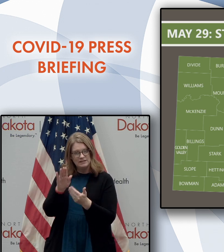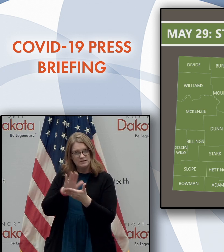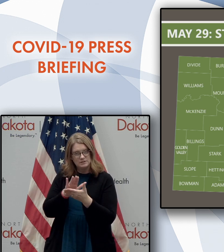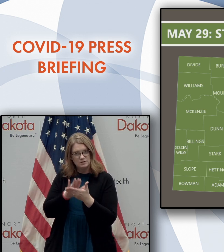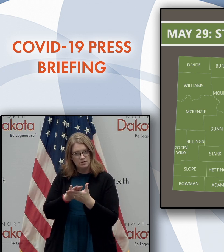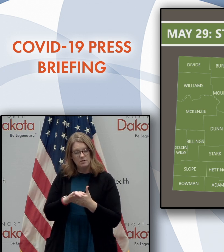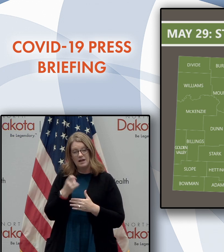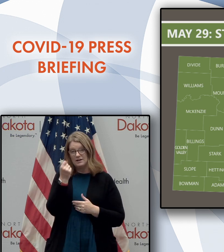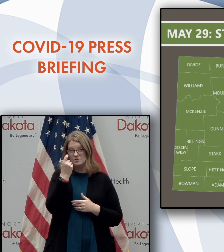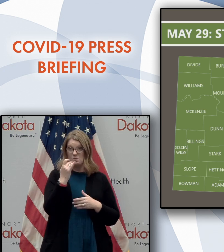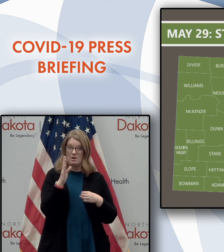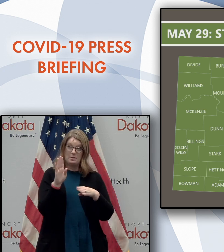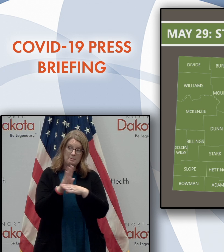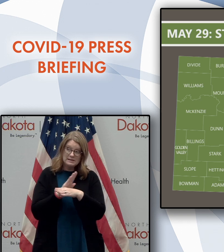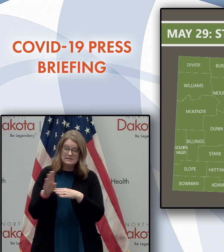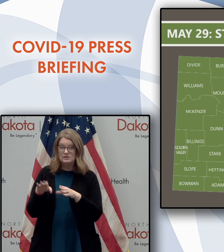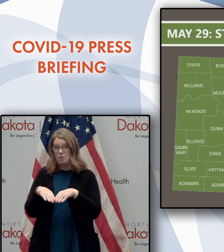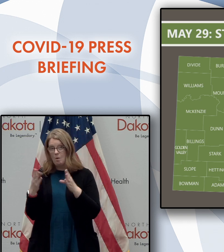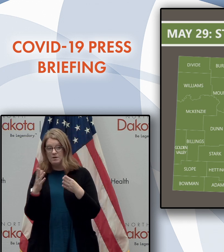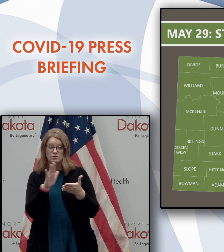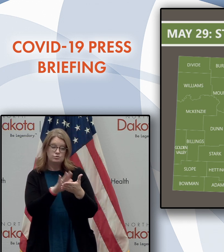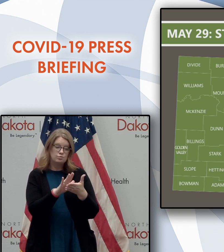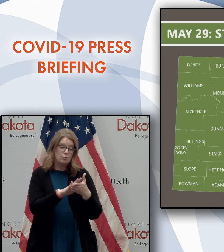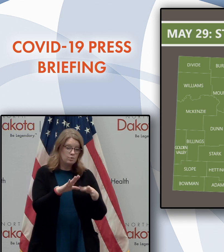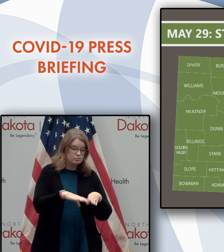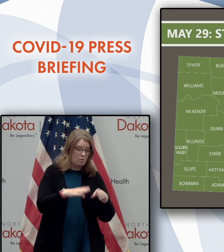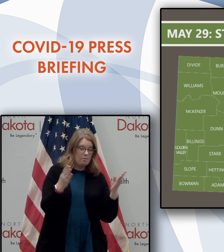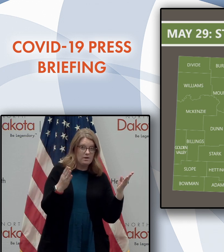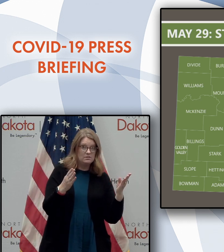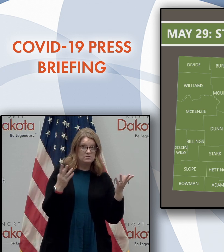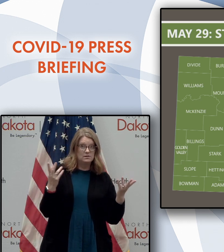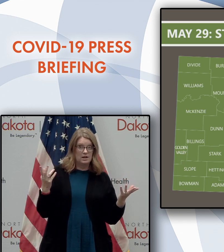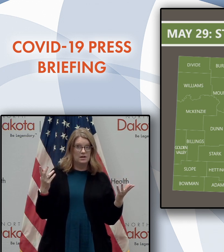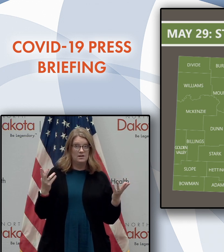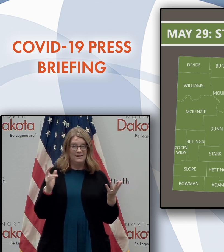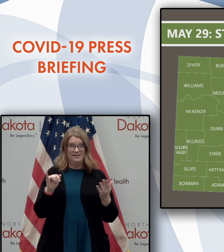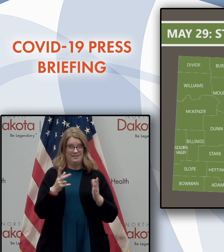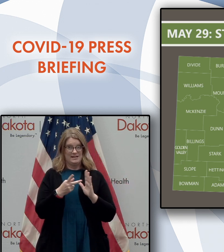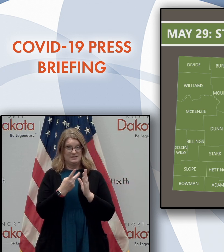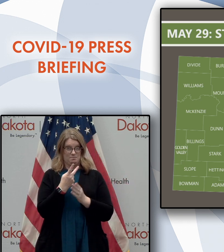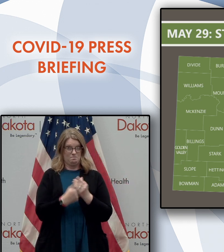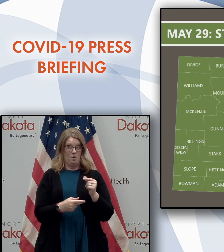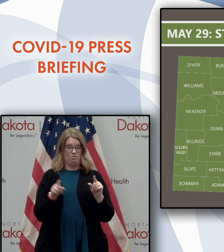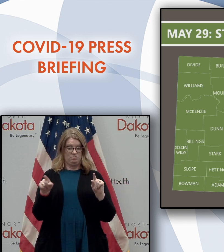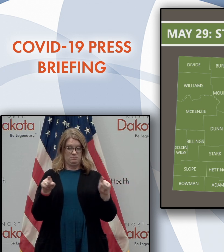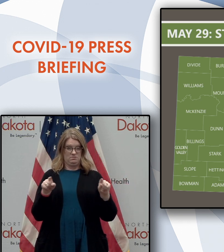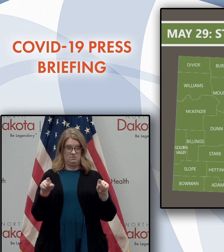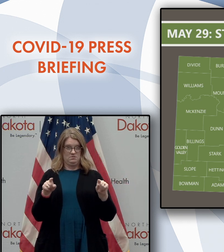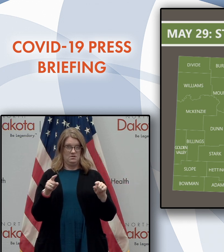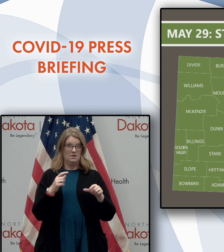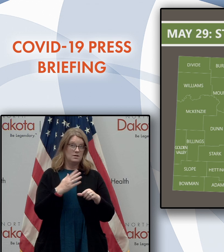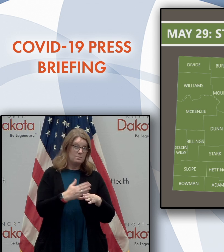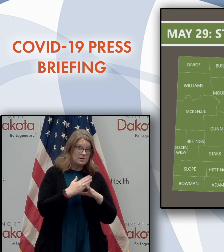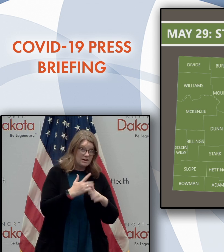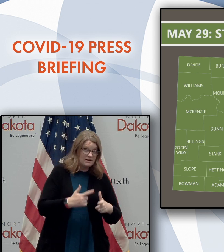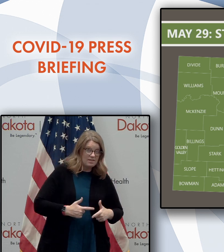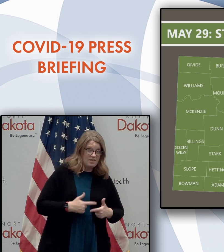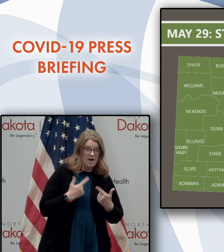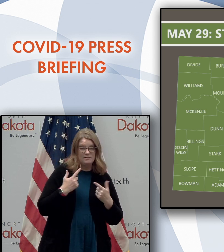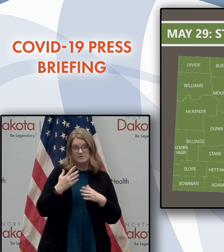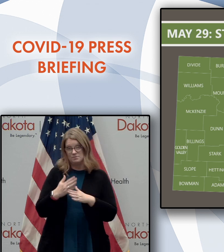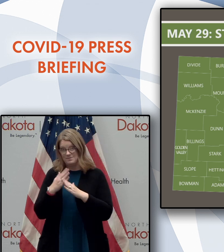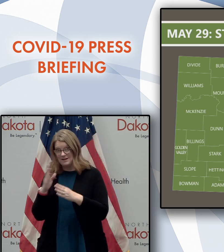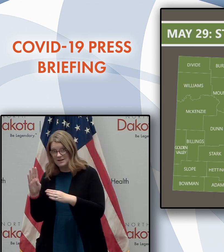keep our businesses open and our schools open while protecting. This is this dual mission of protecting lives and livelihoods.